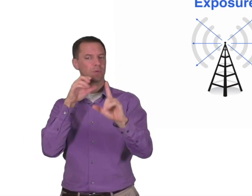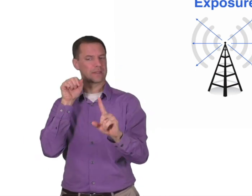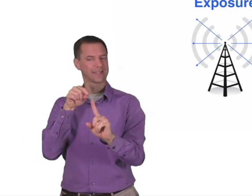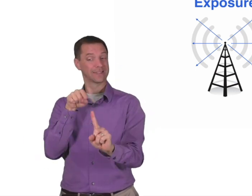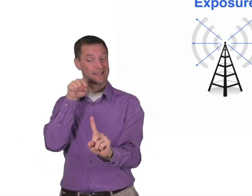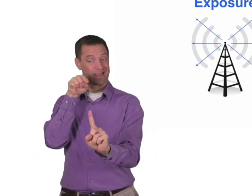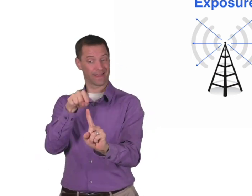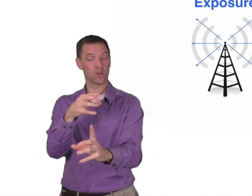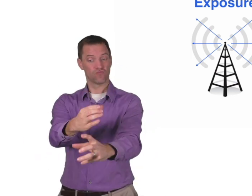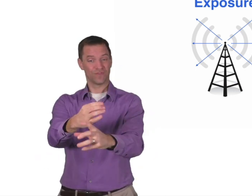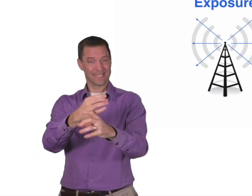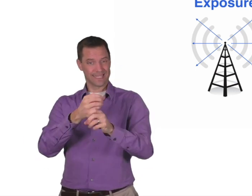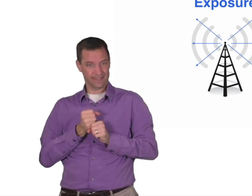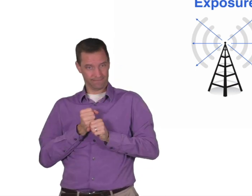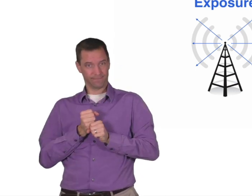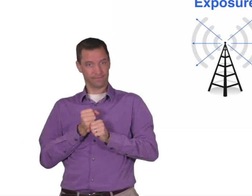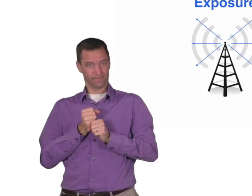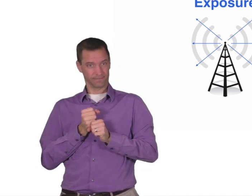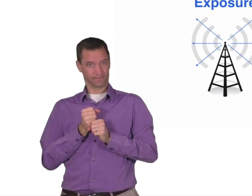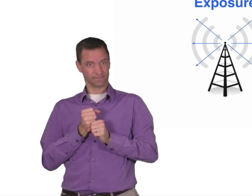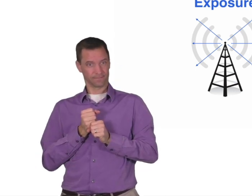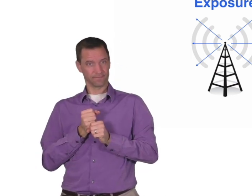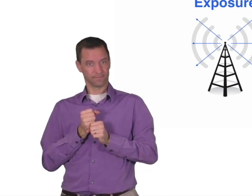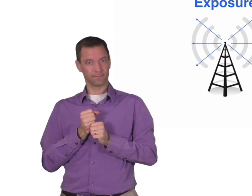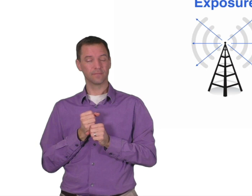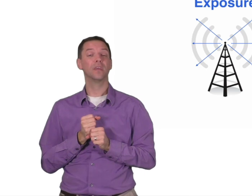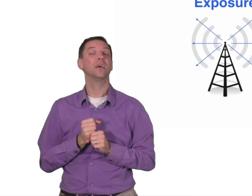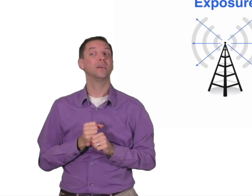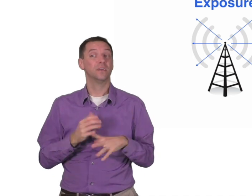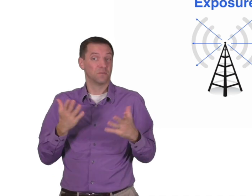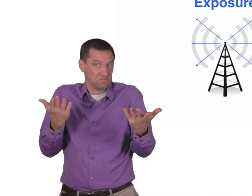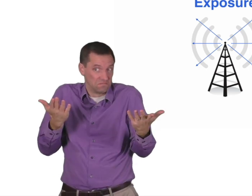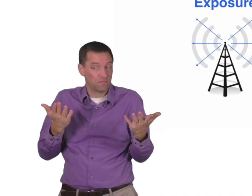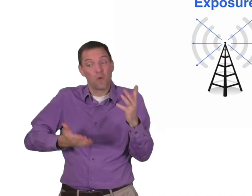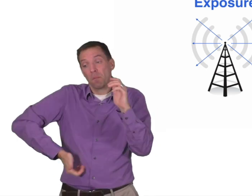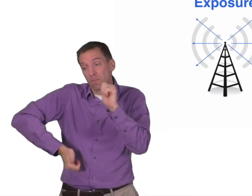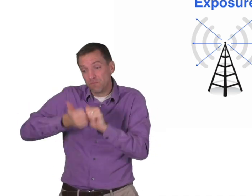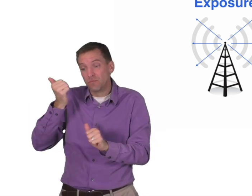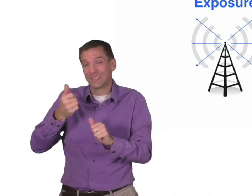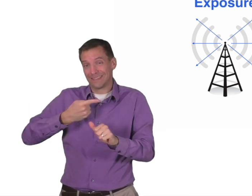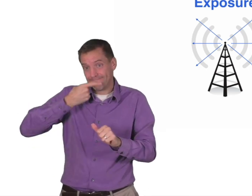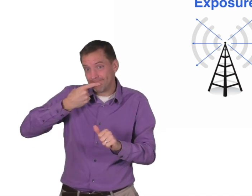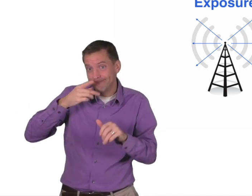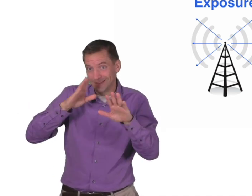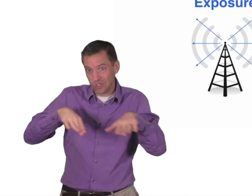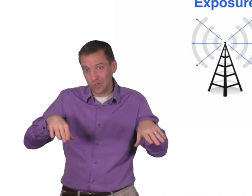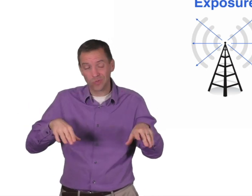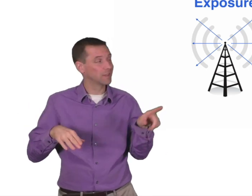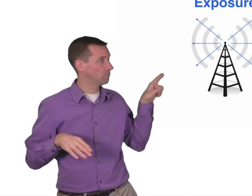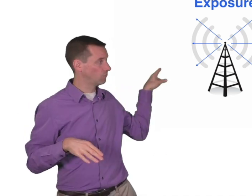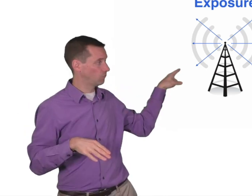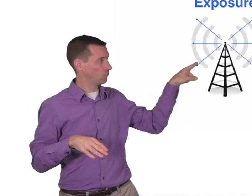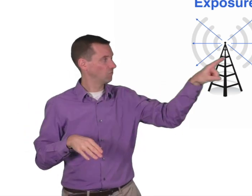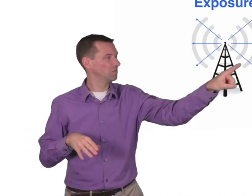mean whatever communicative signals that person is receiving. Now, for most hearing